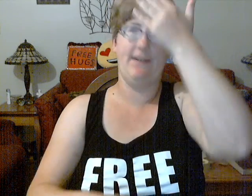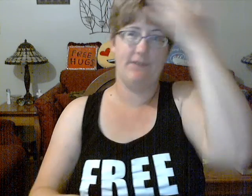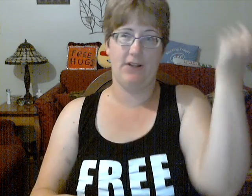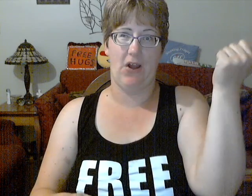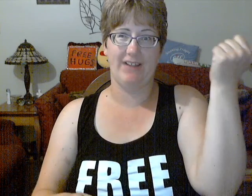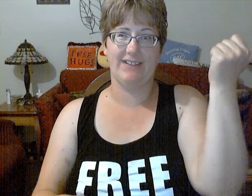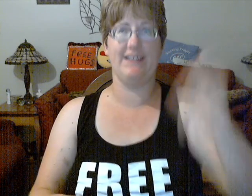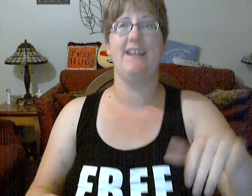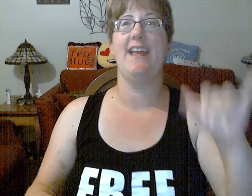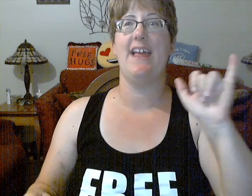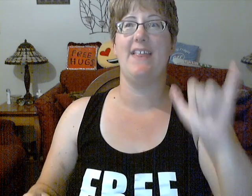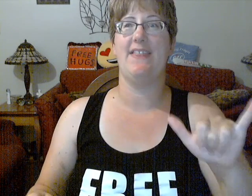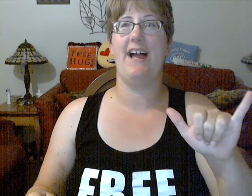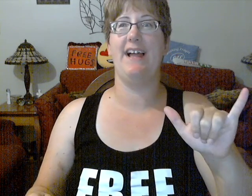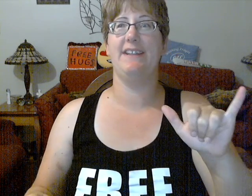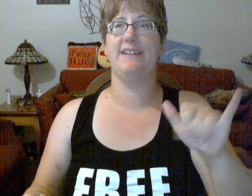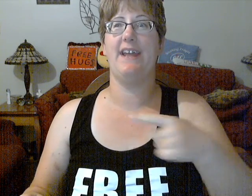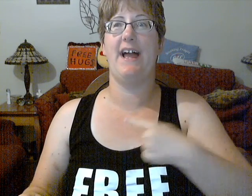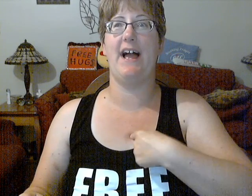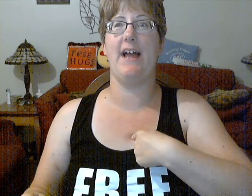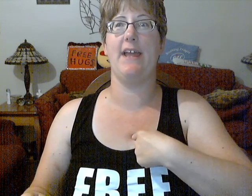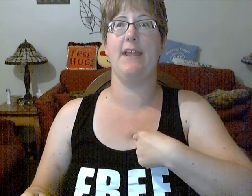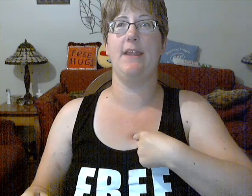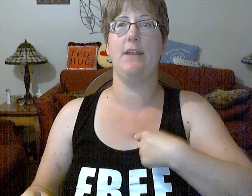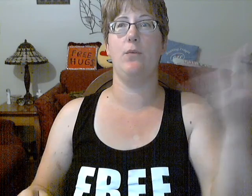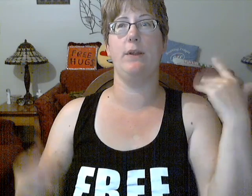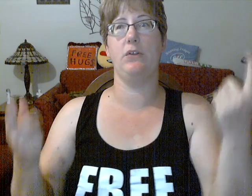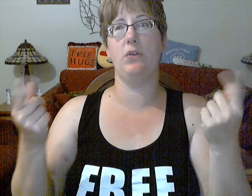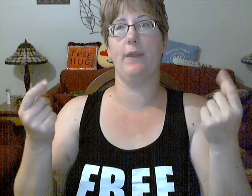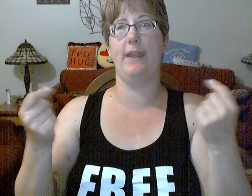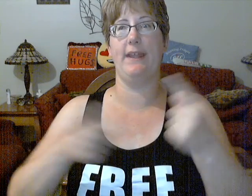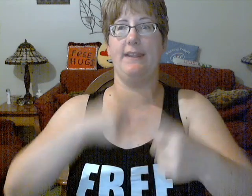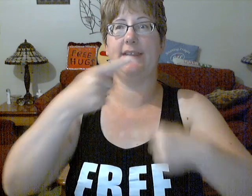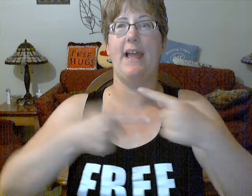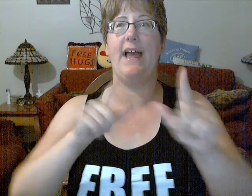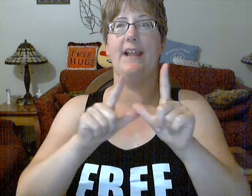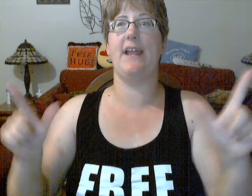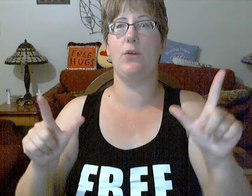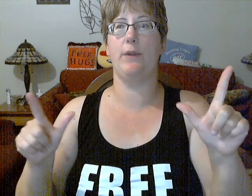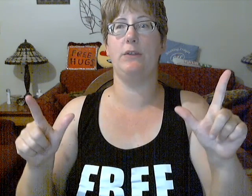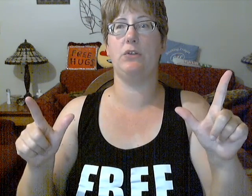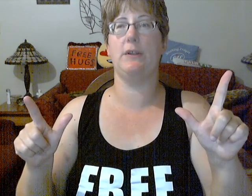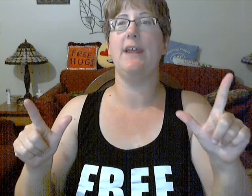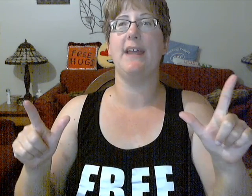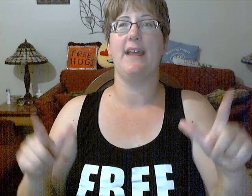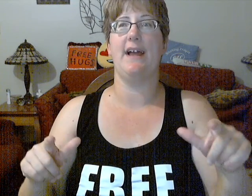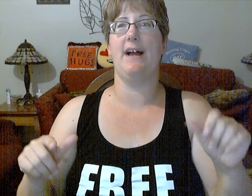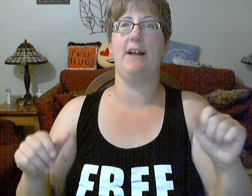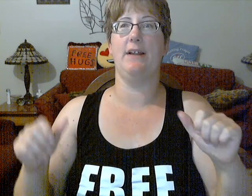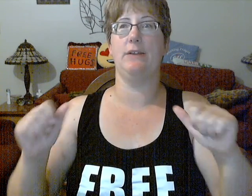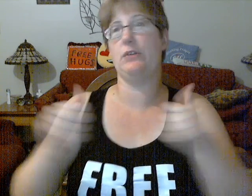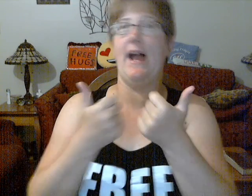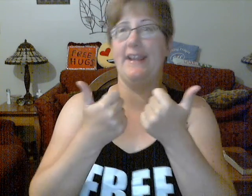forgot that I was doing a sign language challenge,